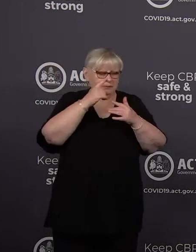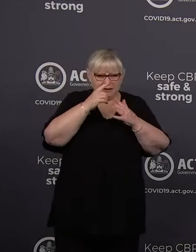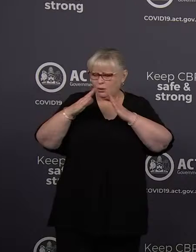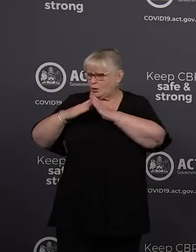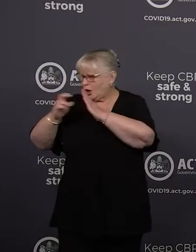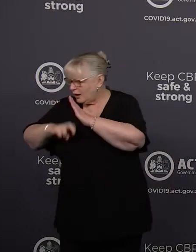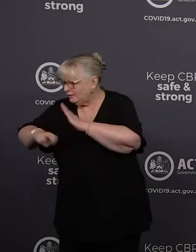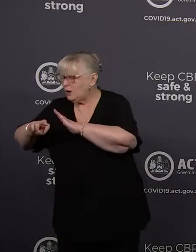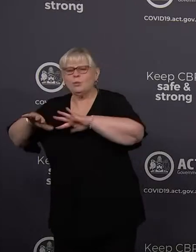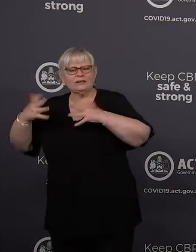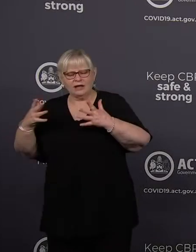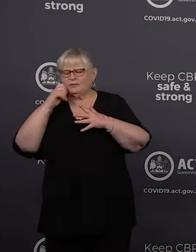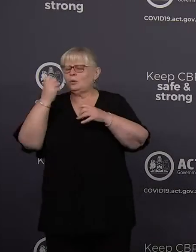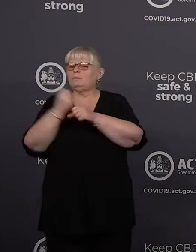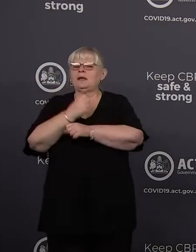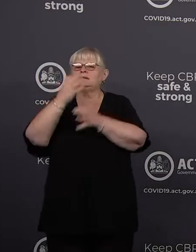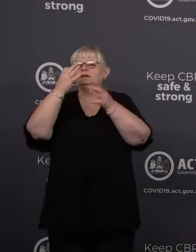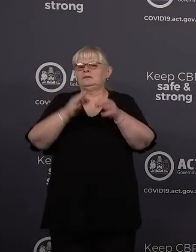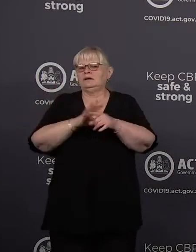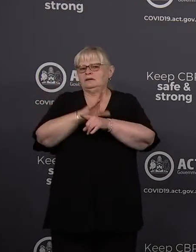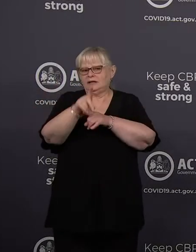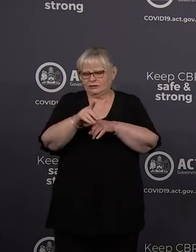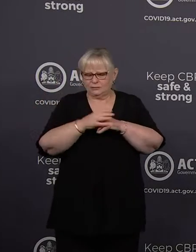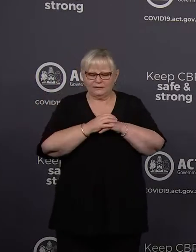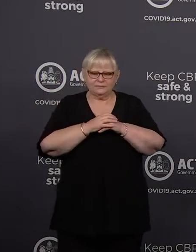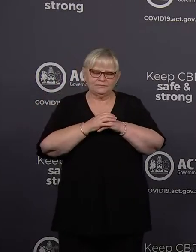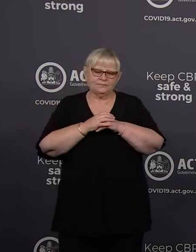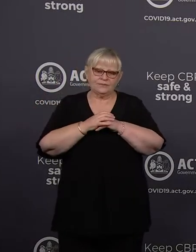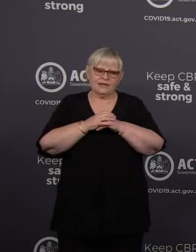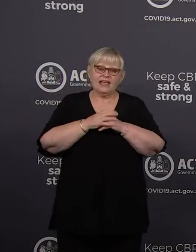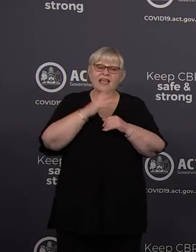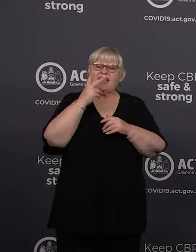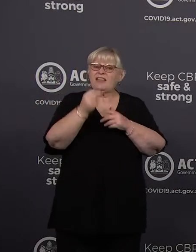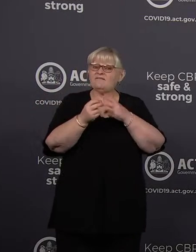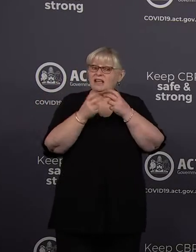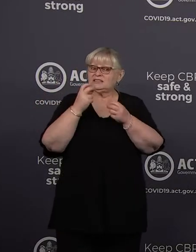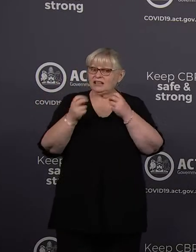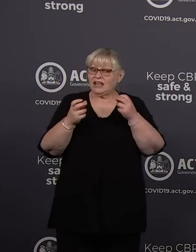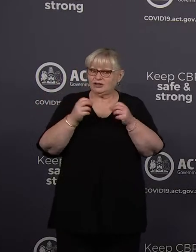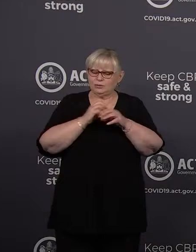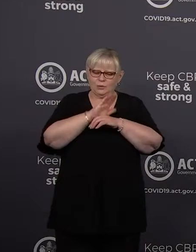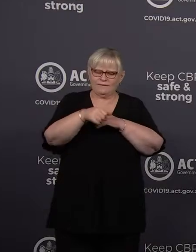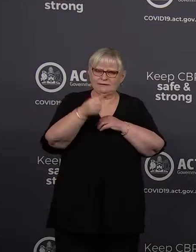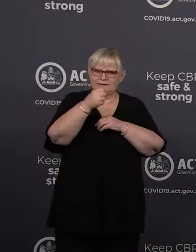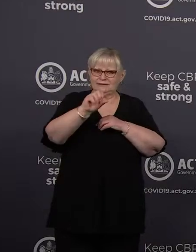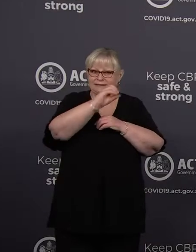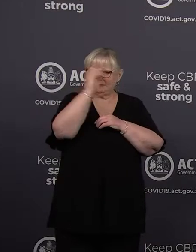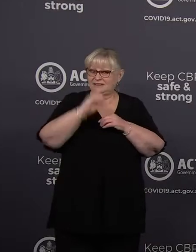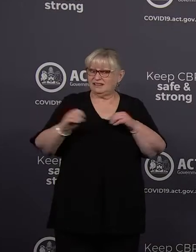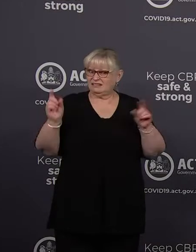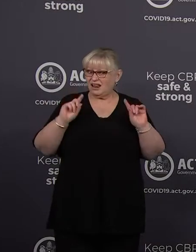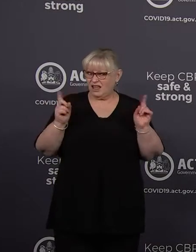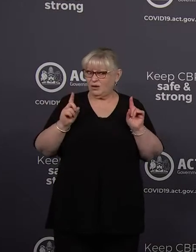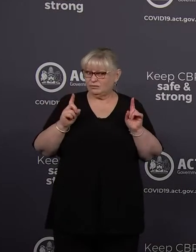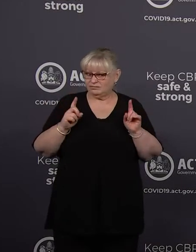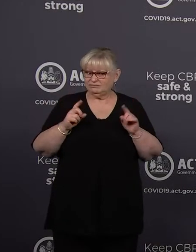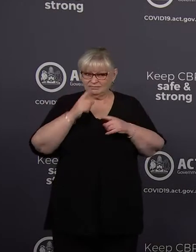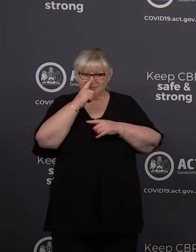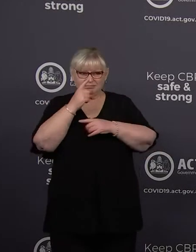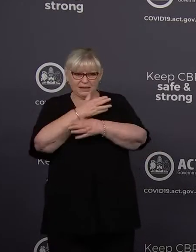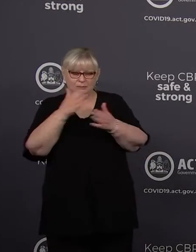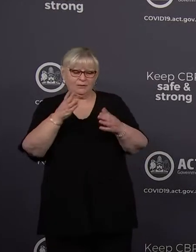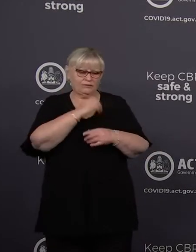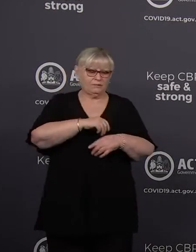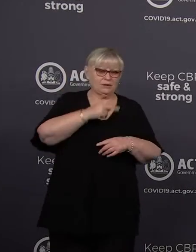Turning now to vaccinations. In good news, the ACT has now passed 60% of our population